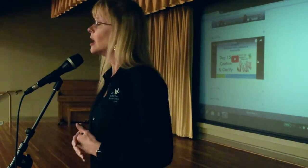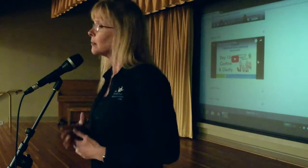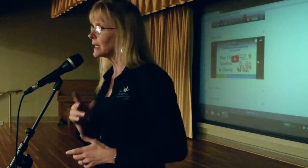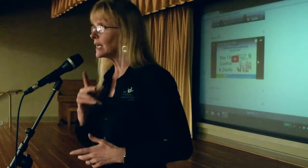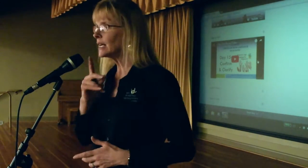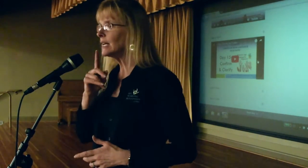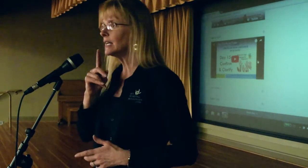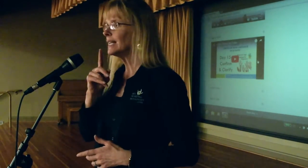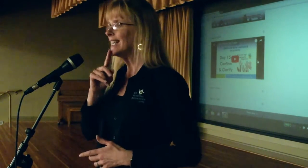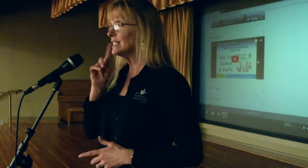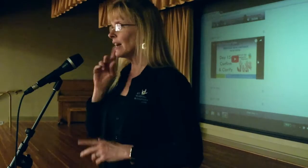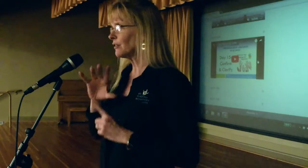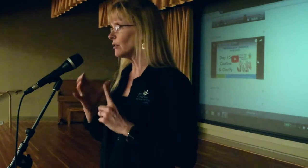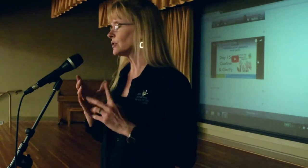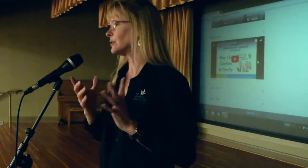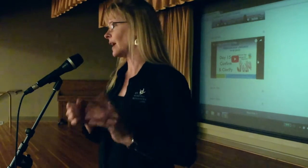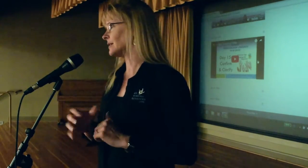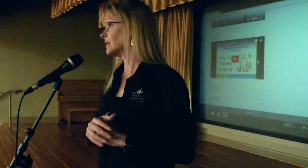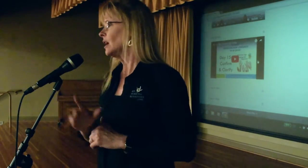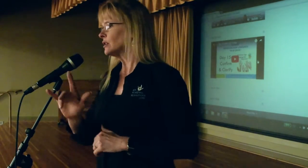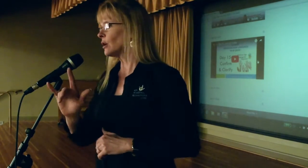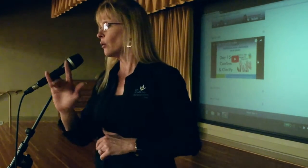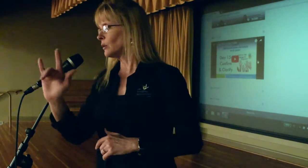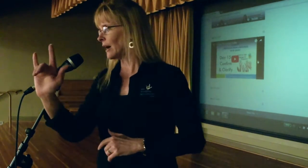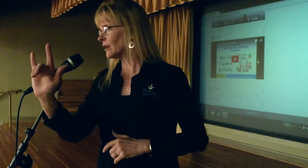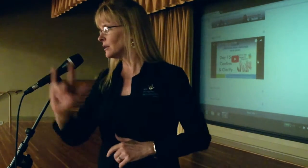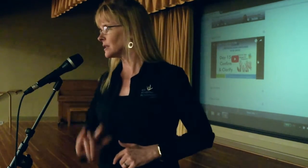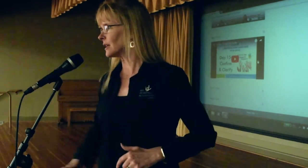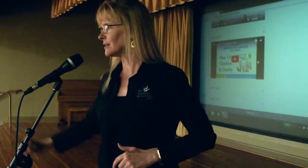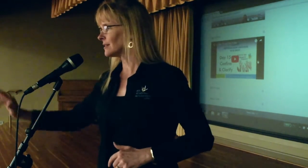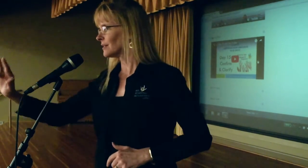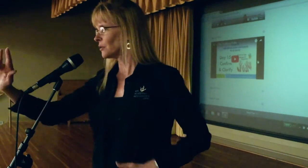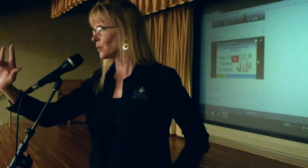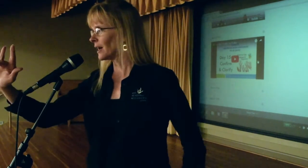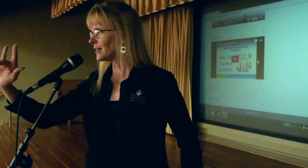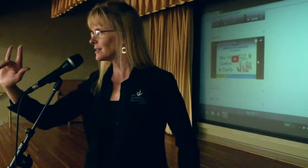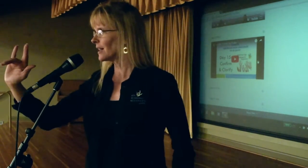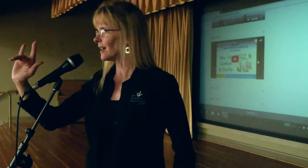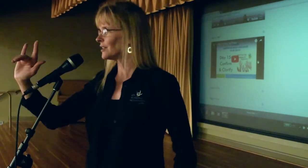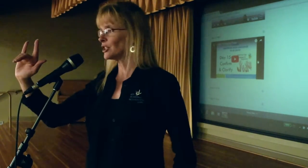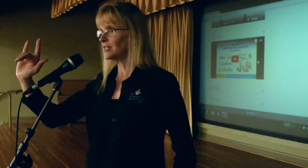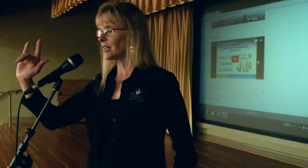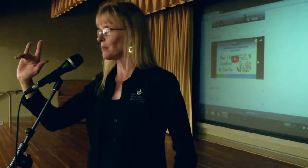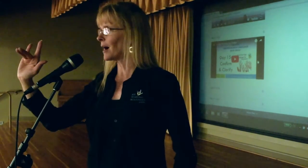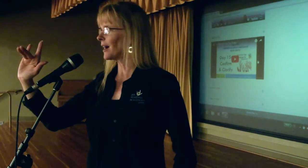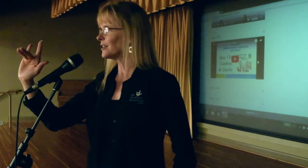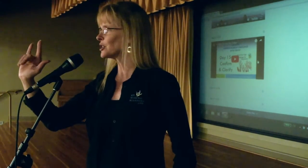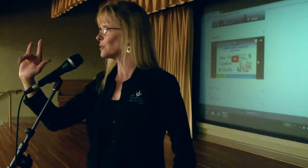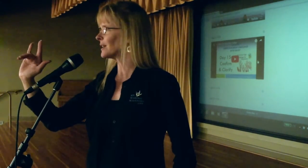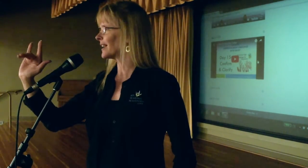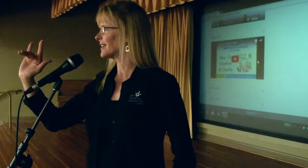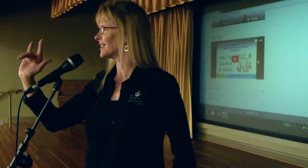But in deaf culture, yes. So now notice this, when I said, she said goodbye, she went like this.